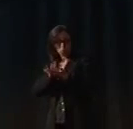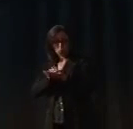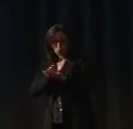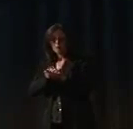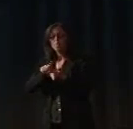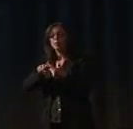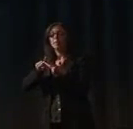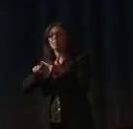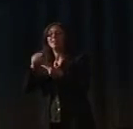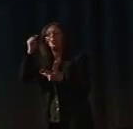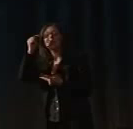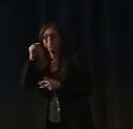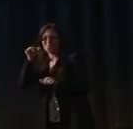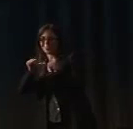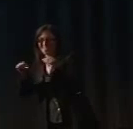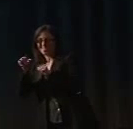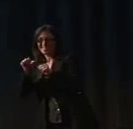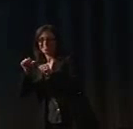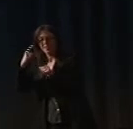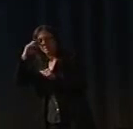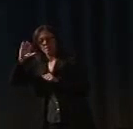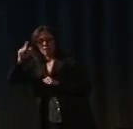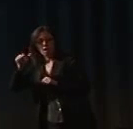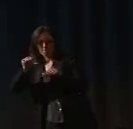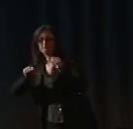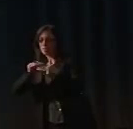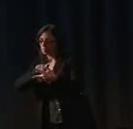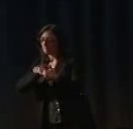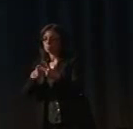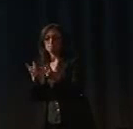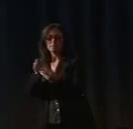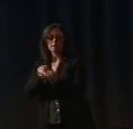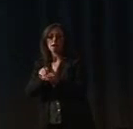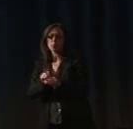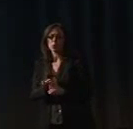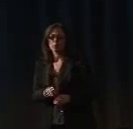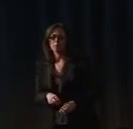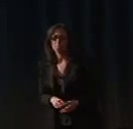and cognitive science. This requires different